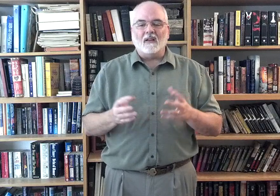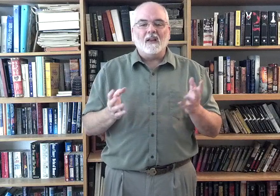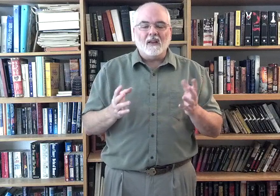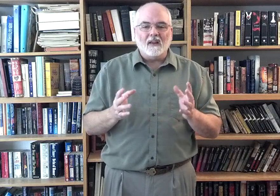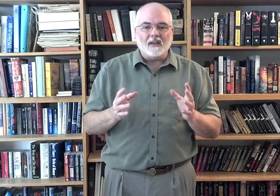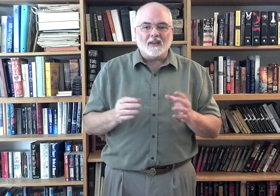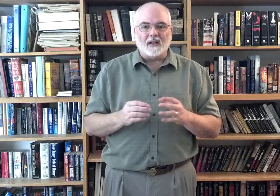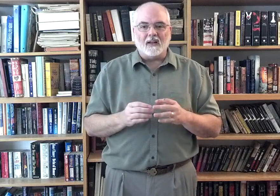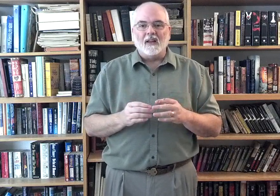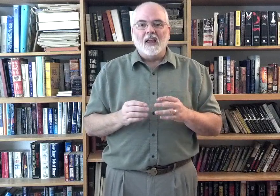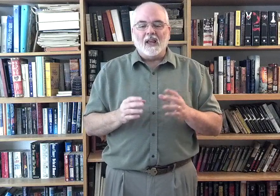You get the idea.